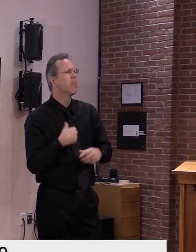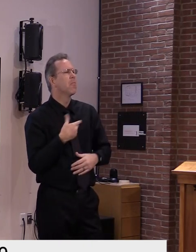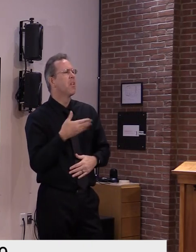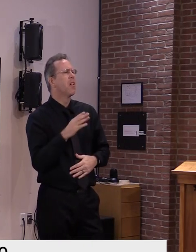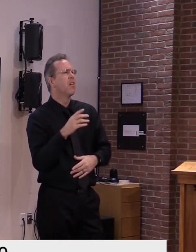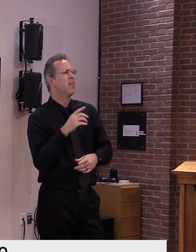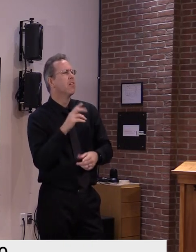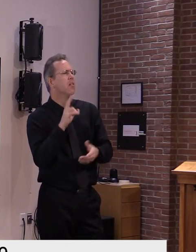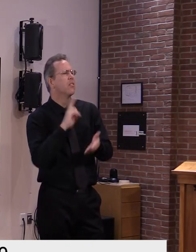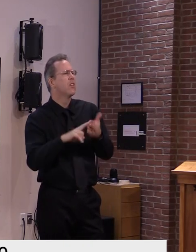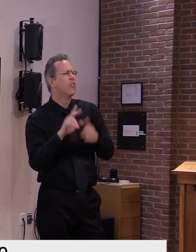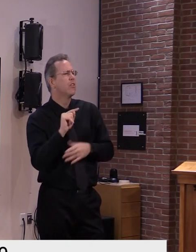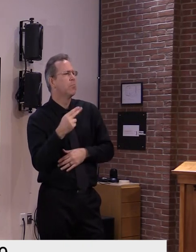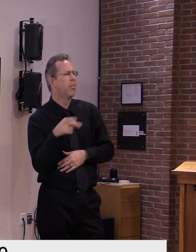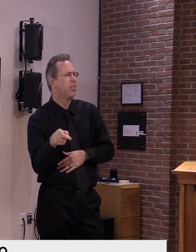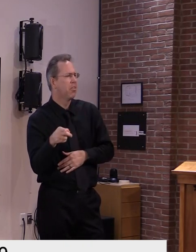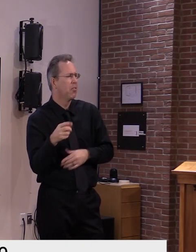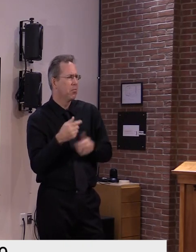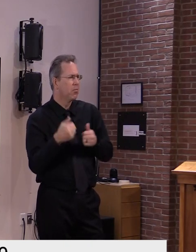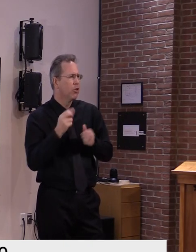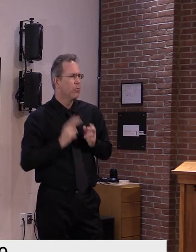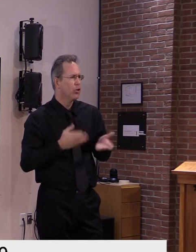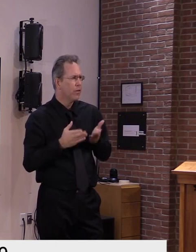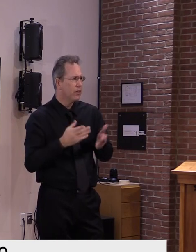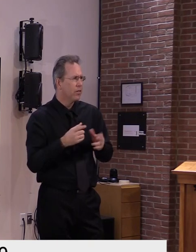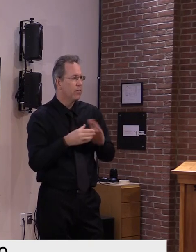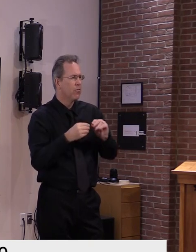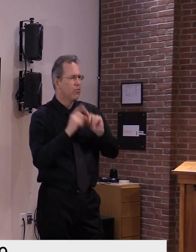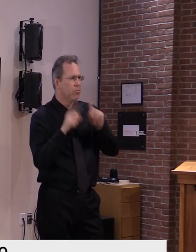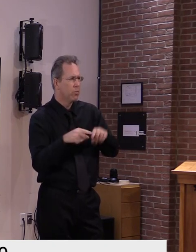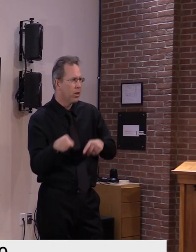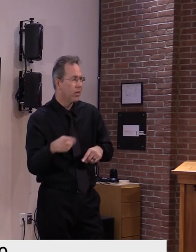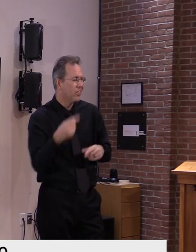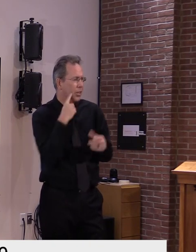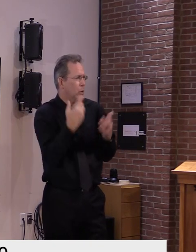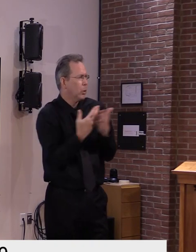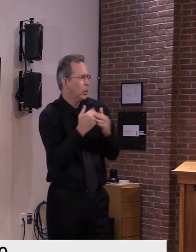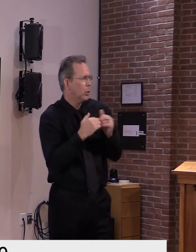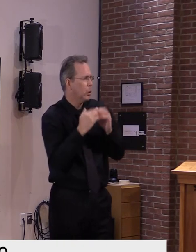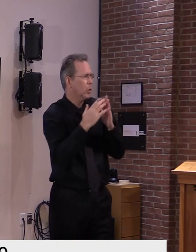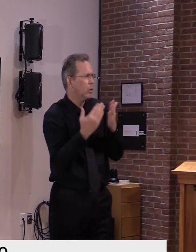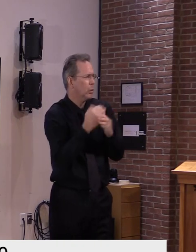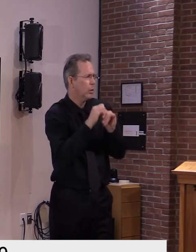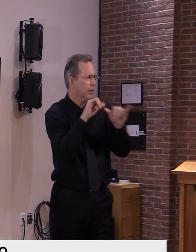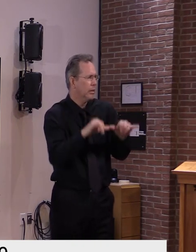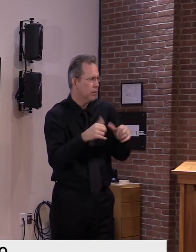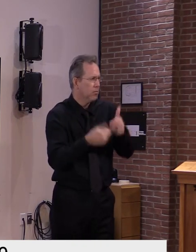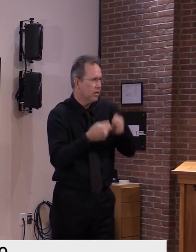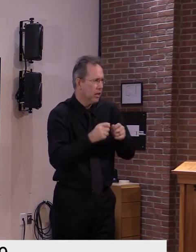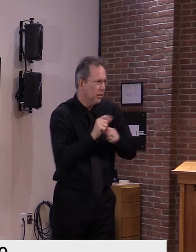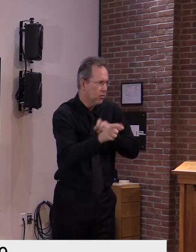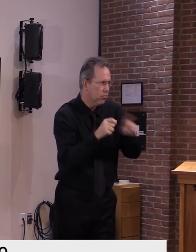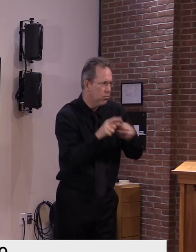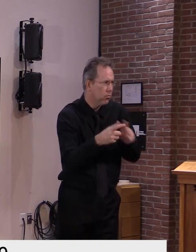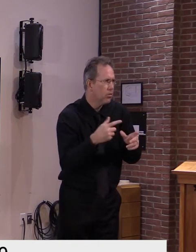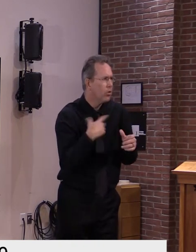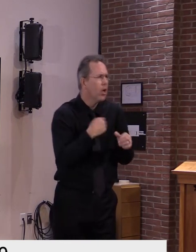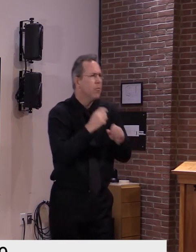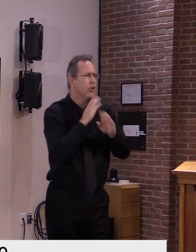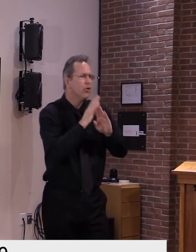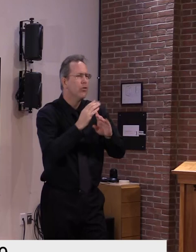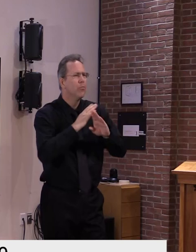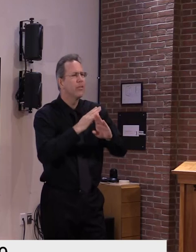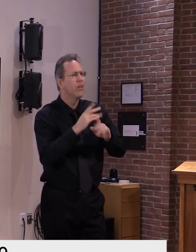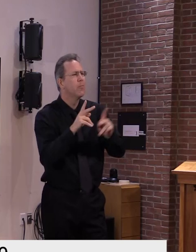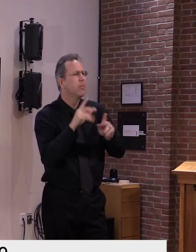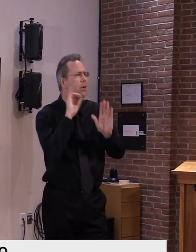those final checks and balances and making sure that from a personal protection standpoint and legal standpoint, everything